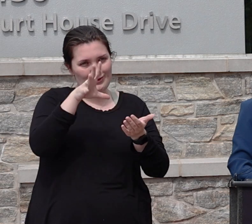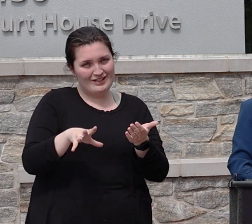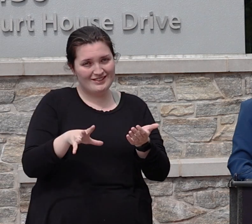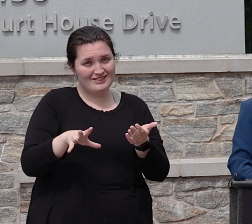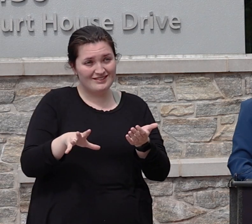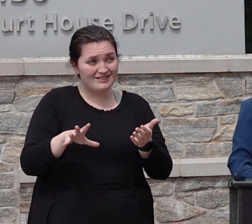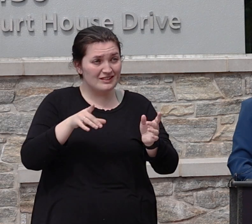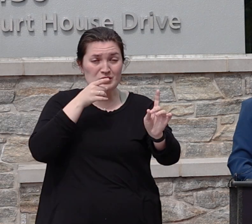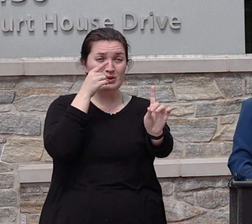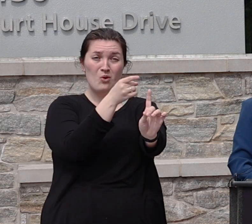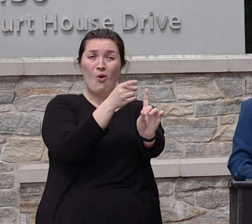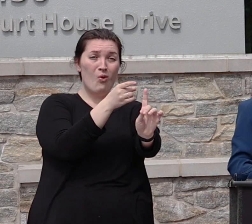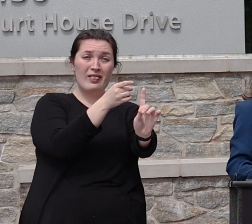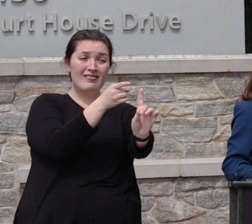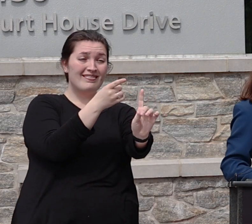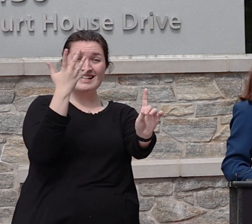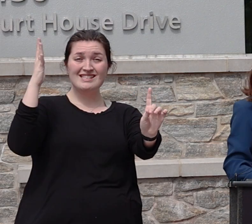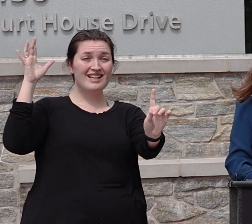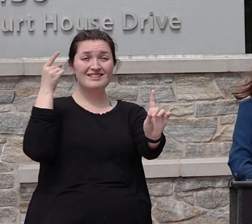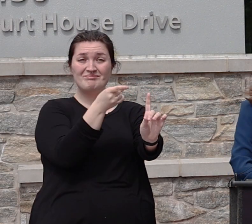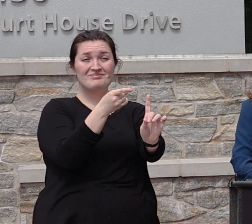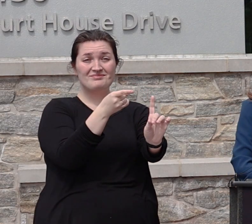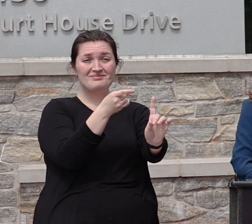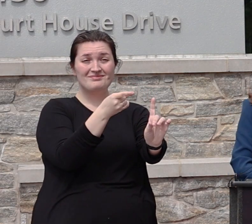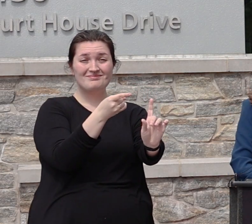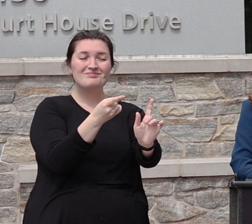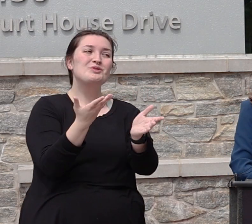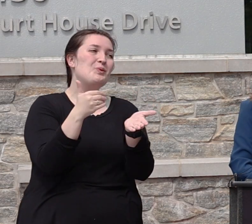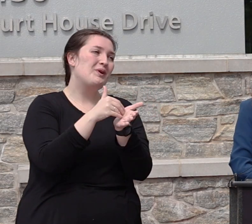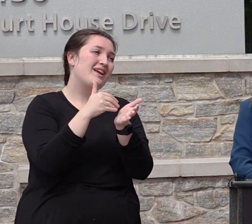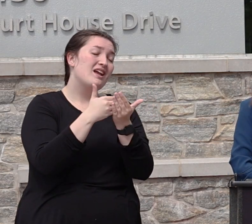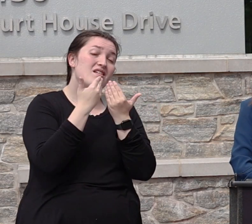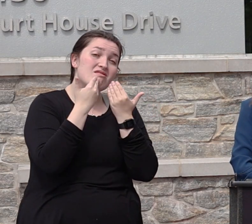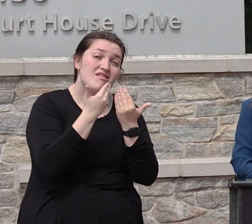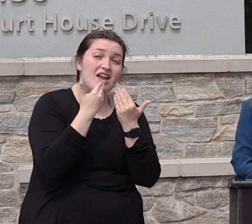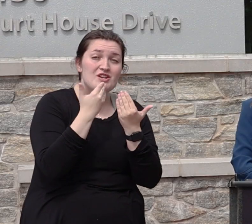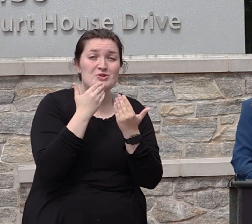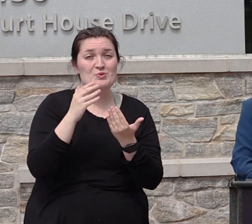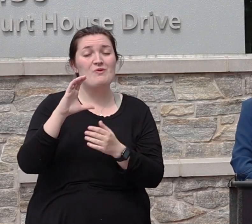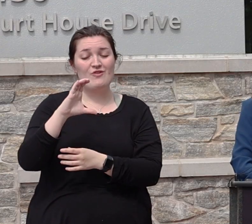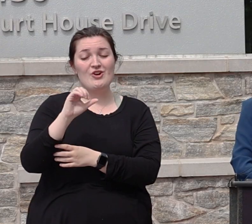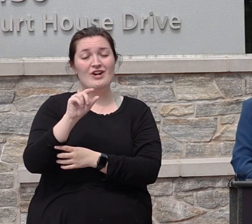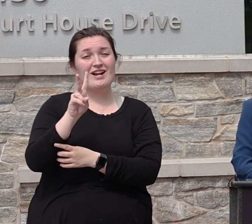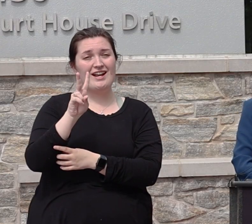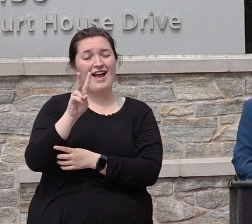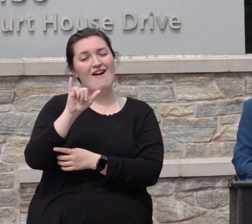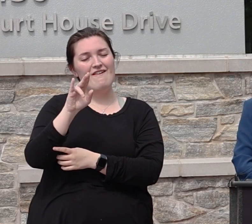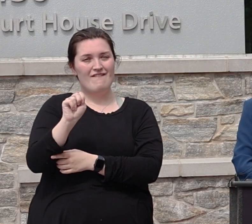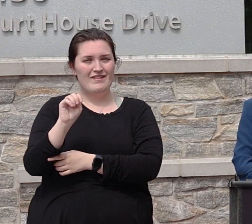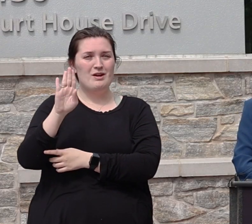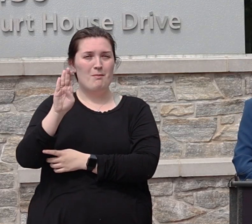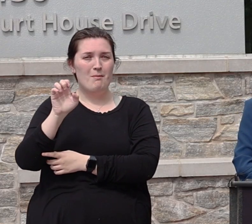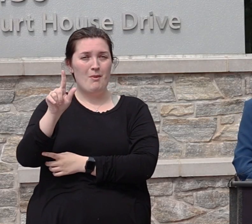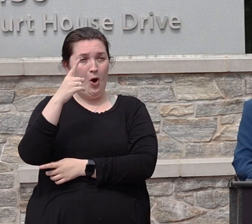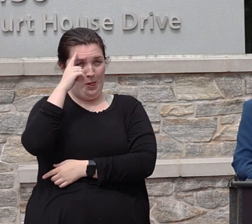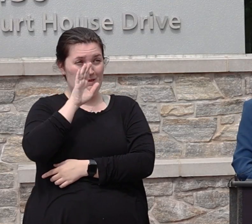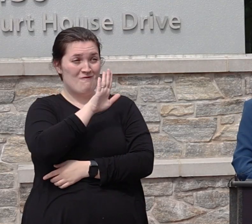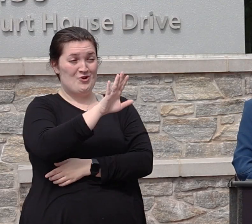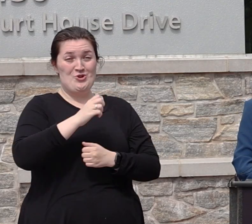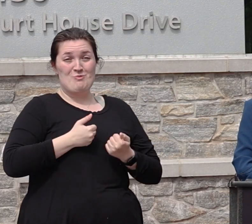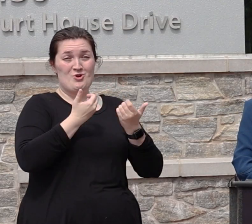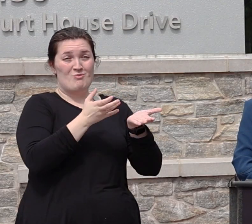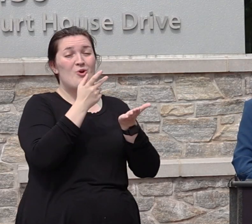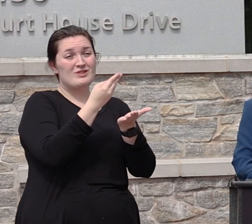about. Once again, thank you to County Executive Ball for the funding you are proposing. Together,